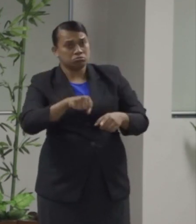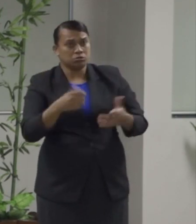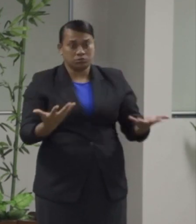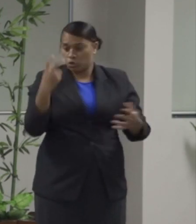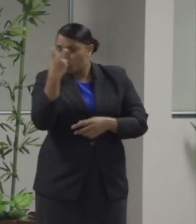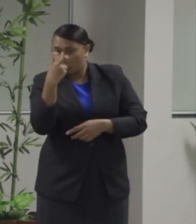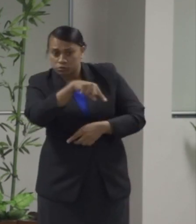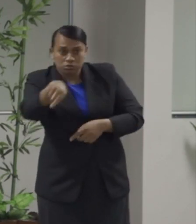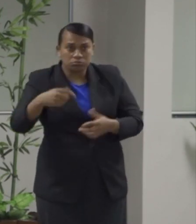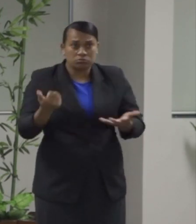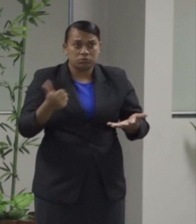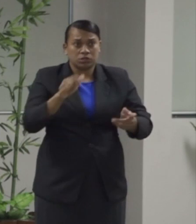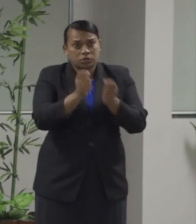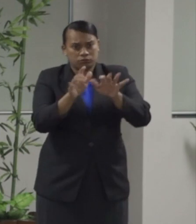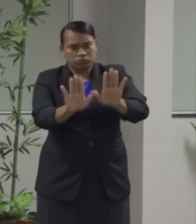and containing new cases.